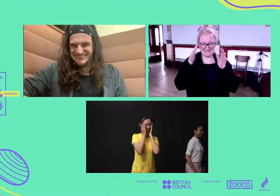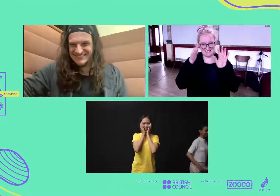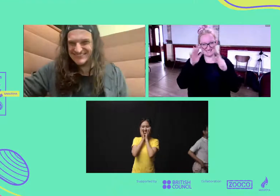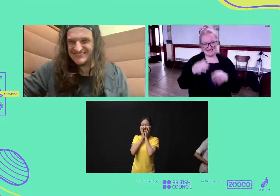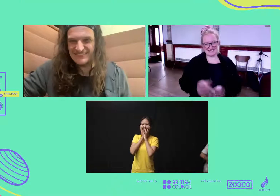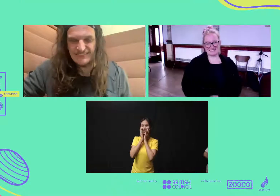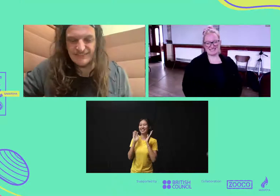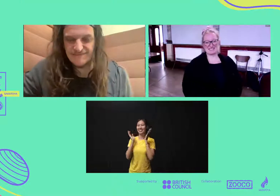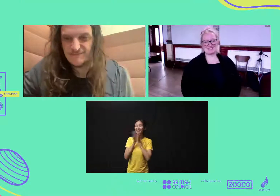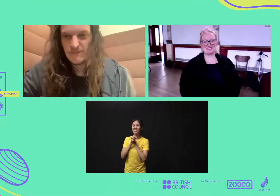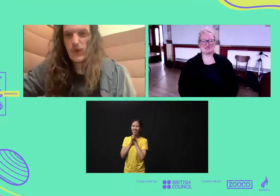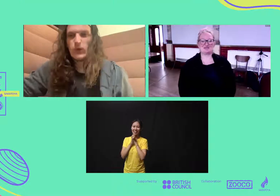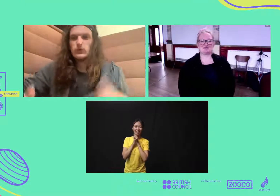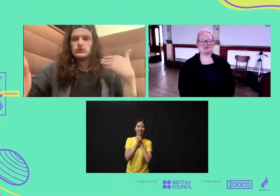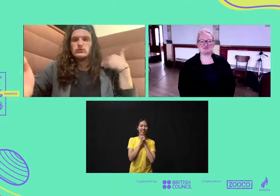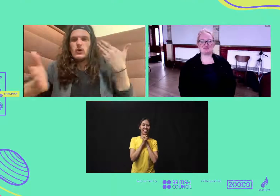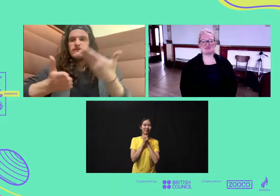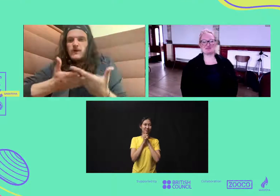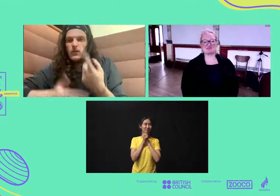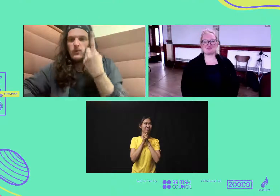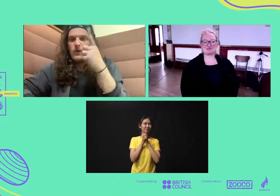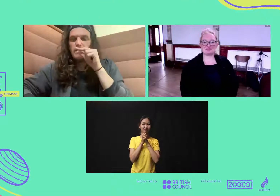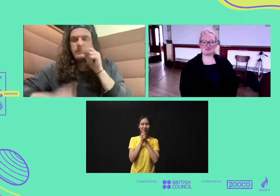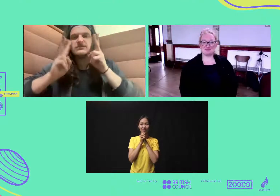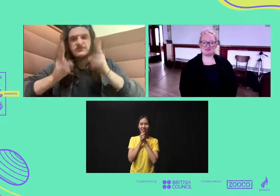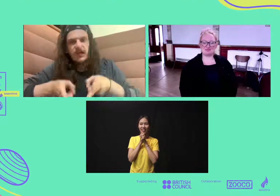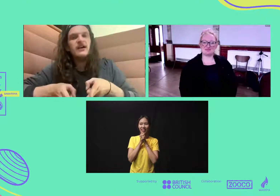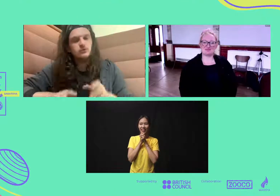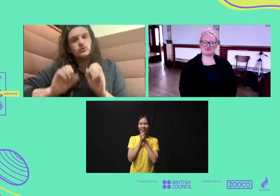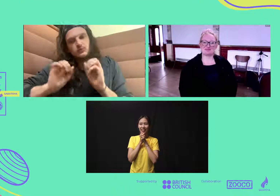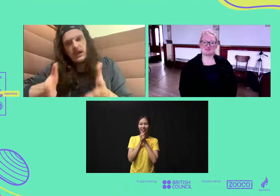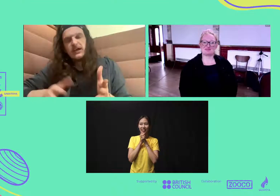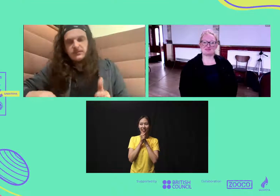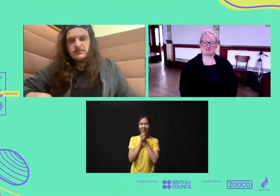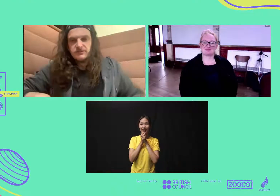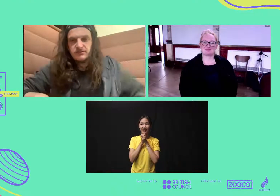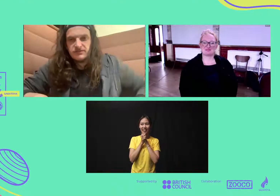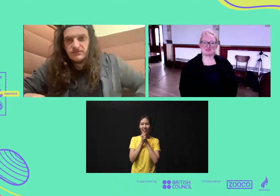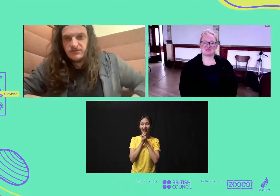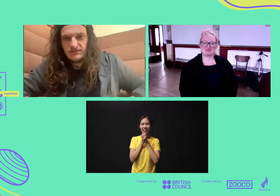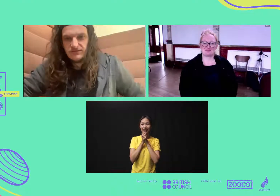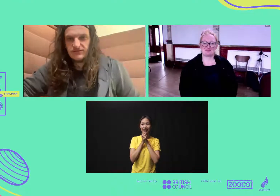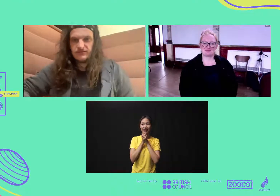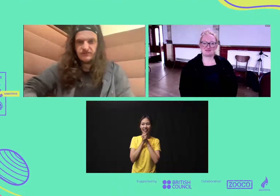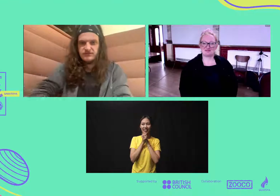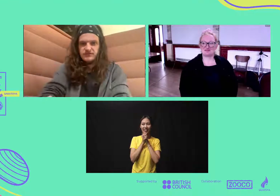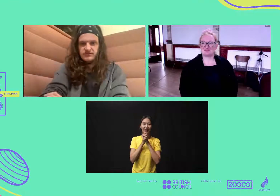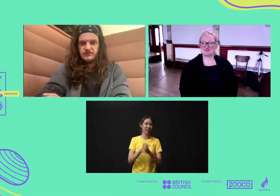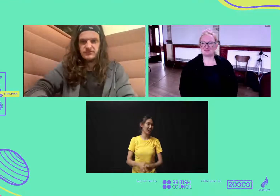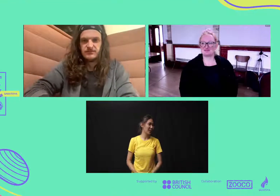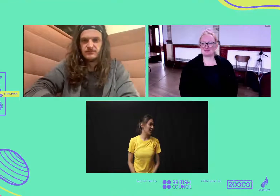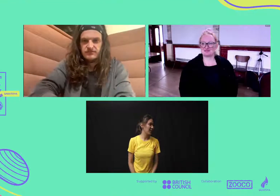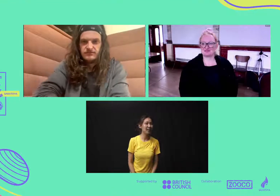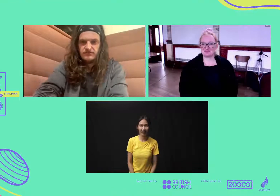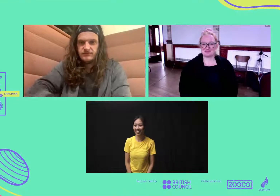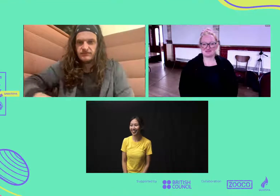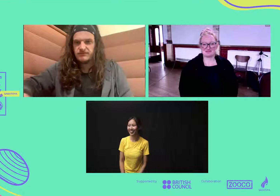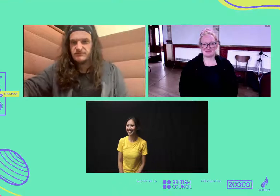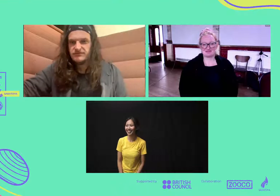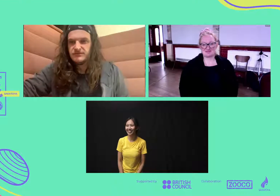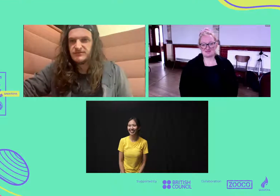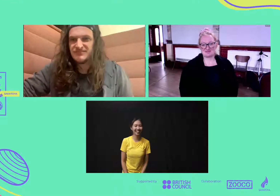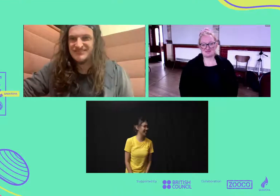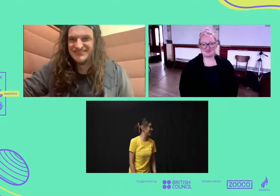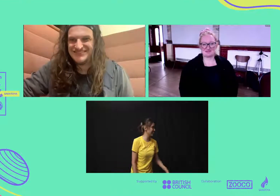Well done, fantastic, brilliant. Okay, so far we've had one bird die, okay?